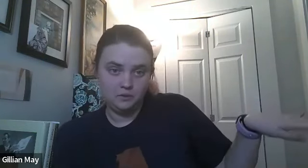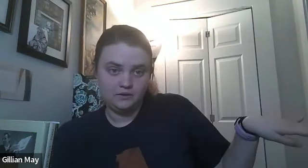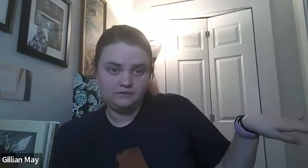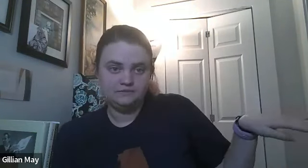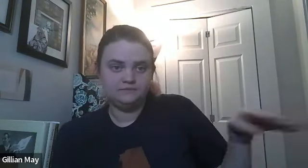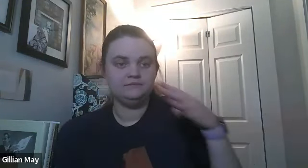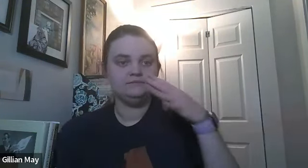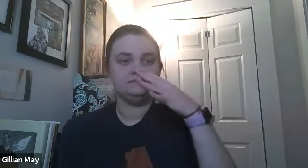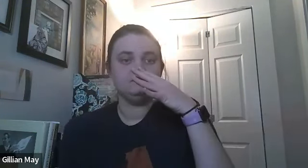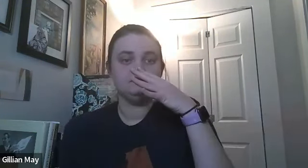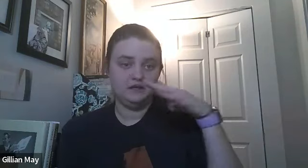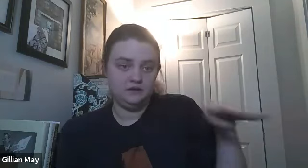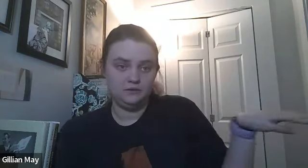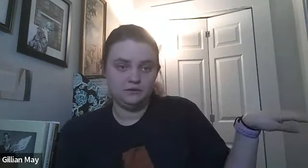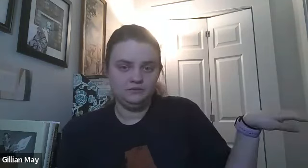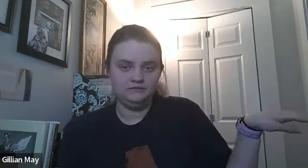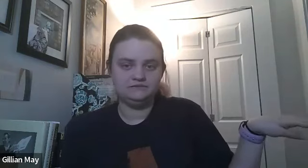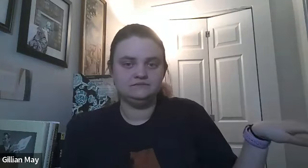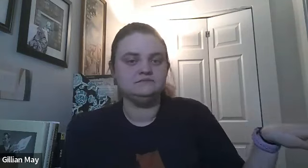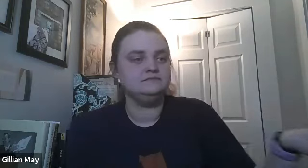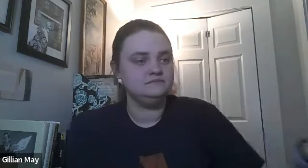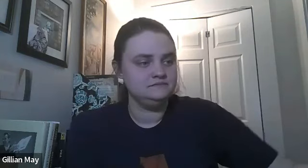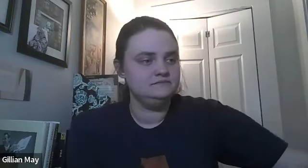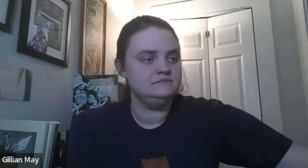Ignore. Ignore.